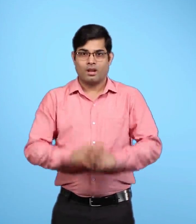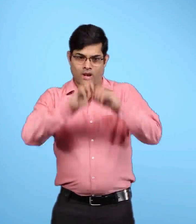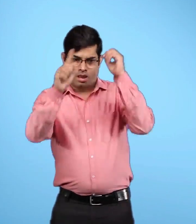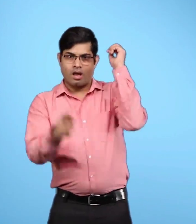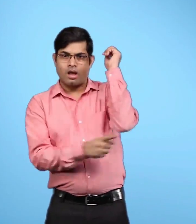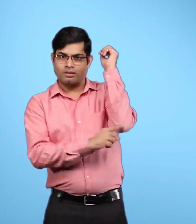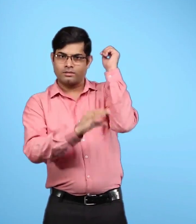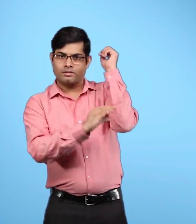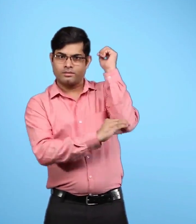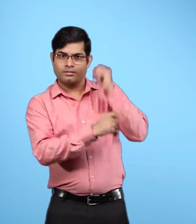Footnote.